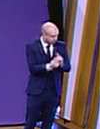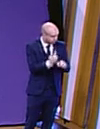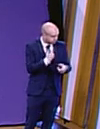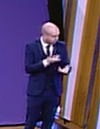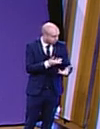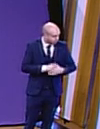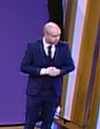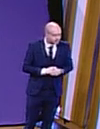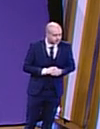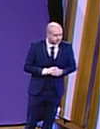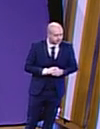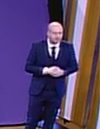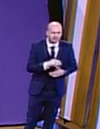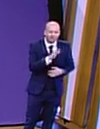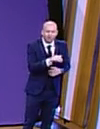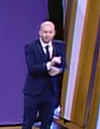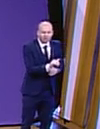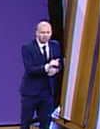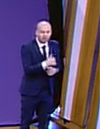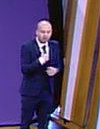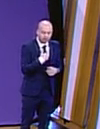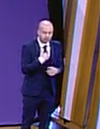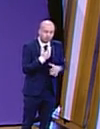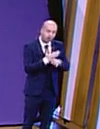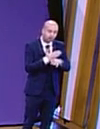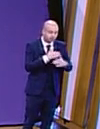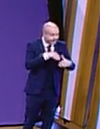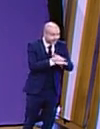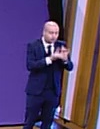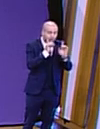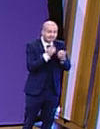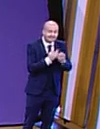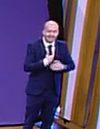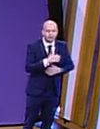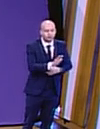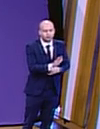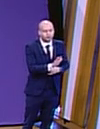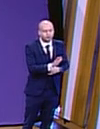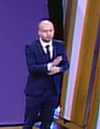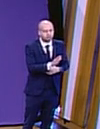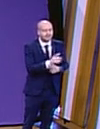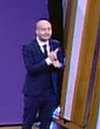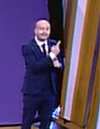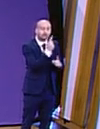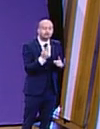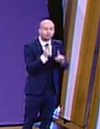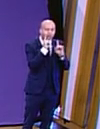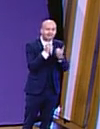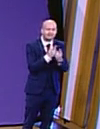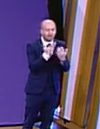Yeah, absolutely. I mean, I'm not based in a university, and I think that each university will have different processes of how they approach that. And I